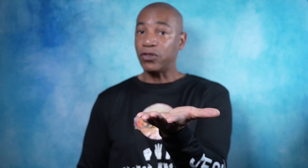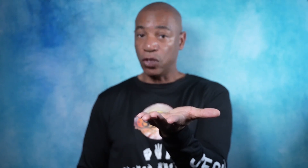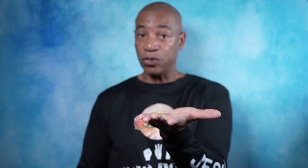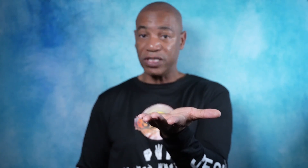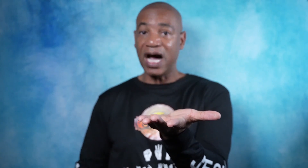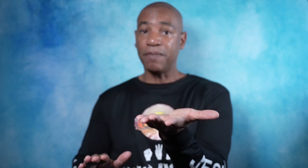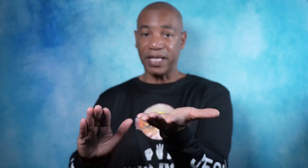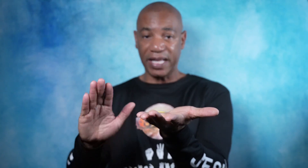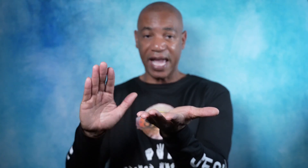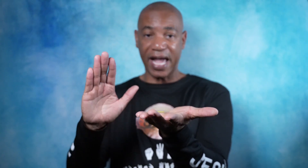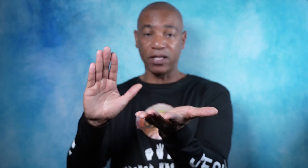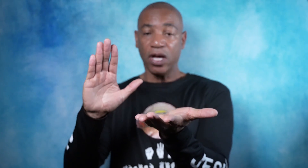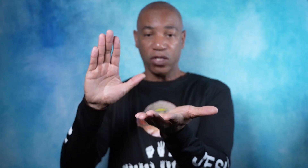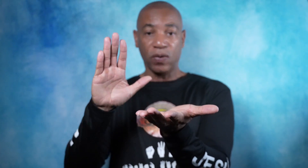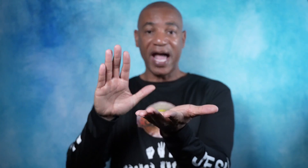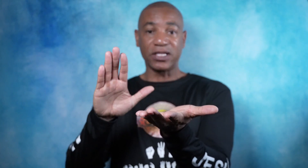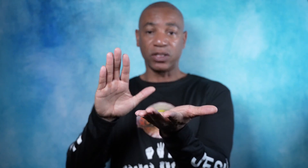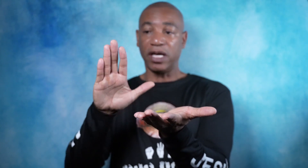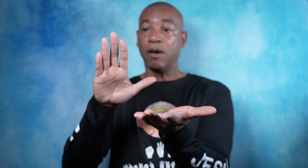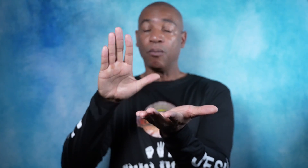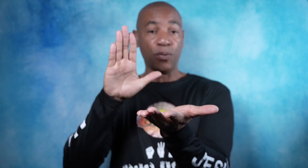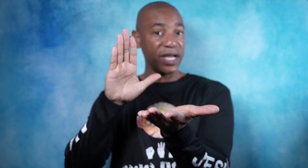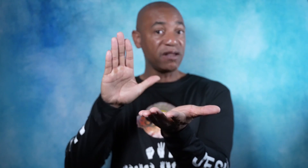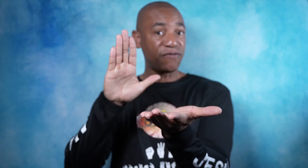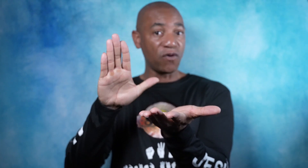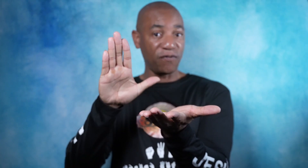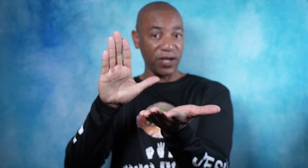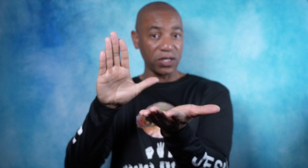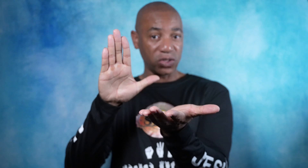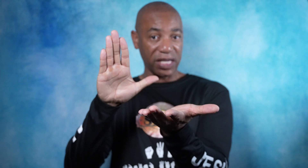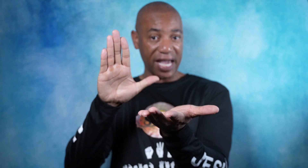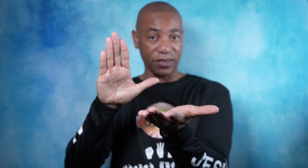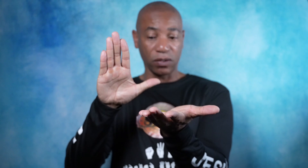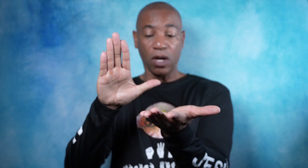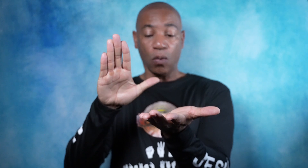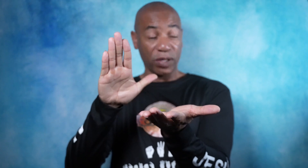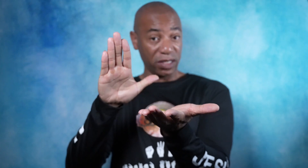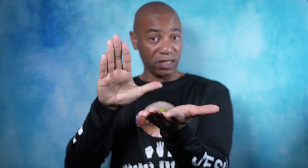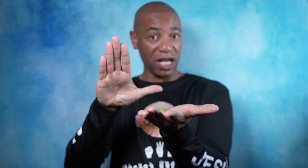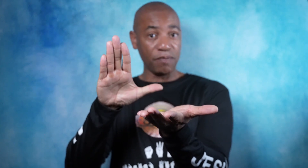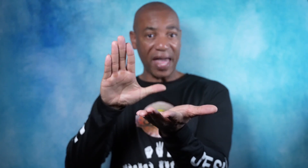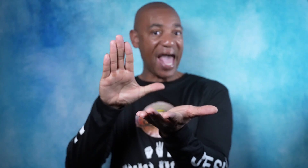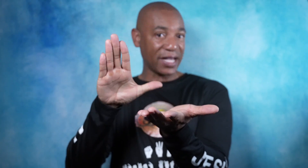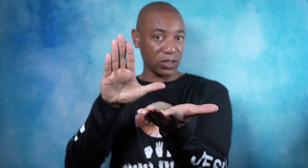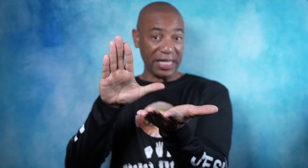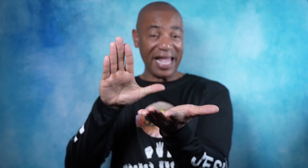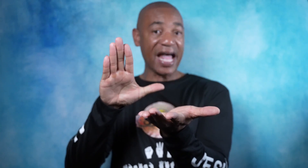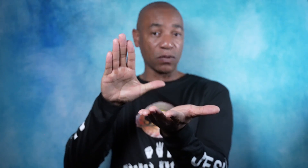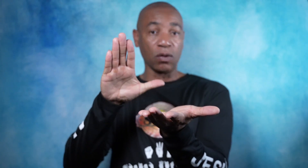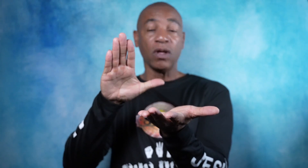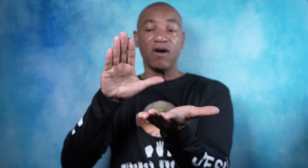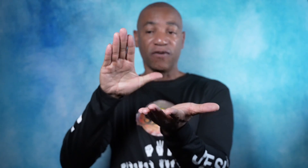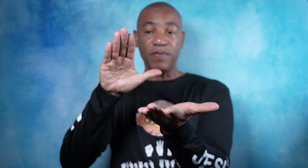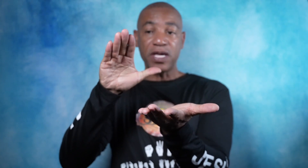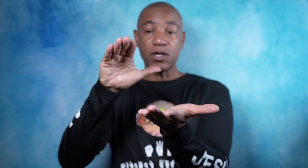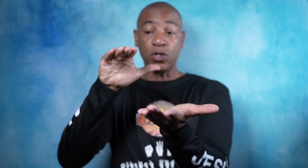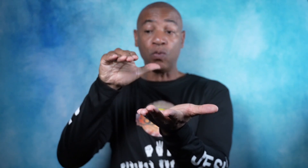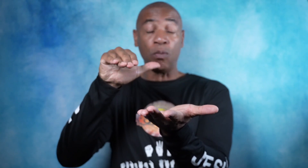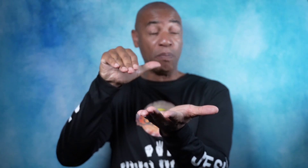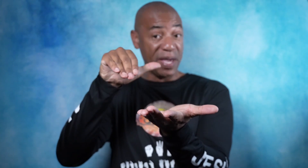your dominant hand, you'll actually bring the four fingers together with the thumb actually lateral. From here, you will